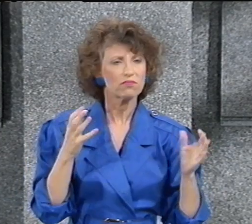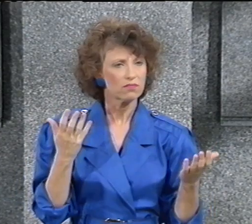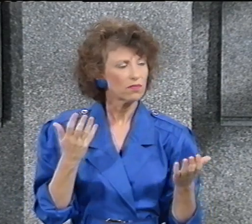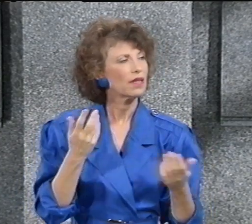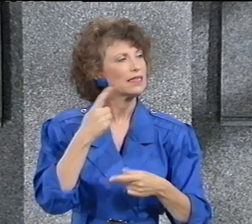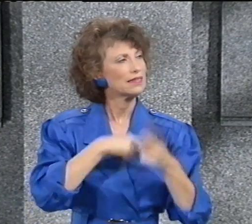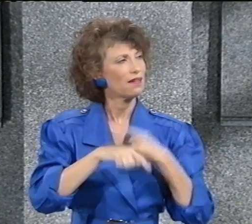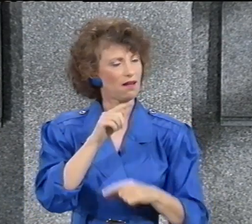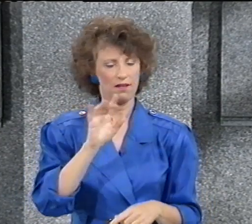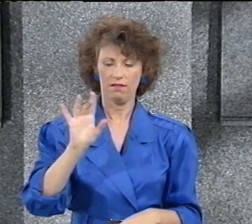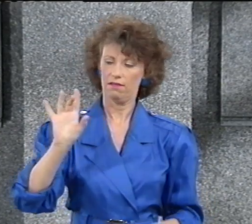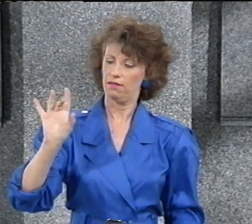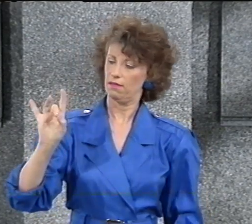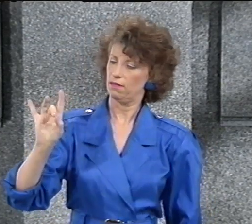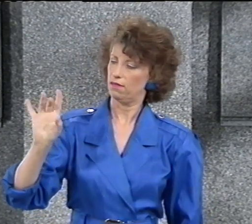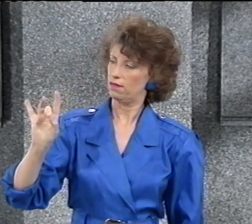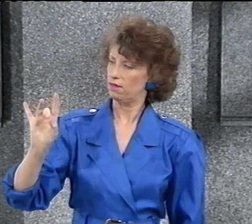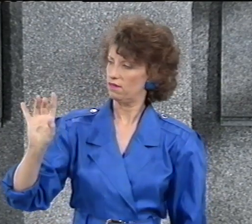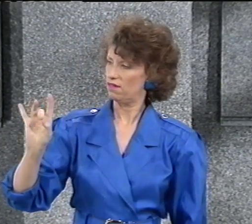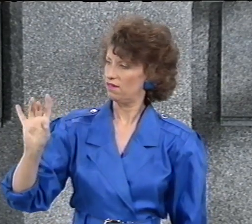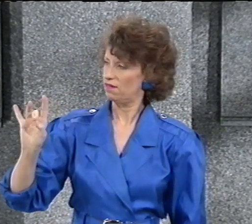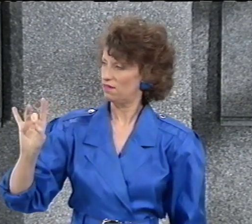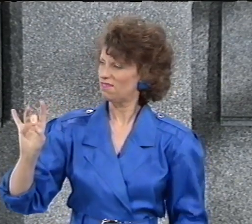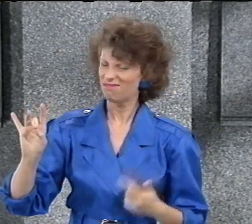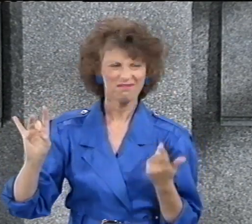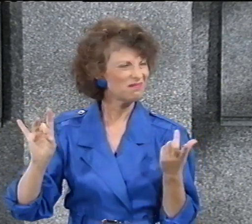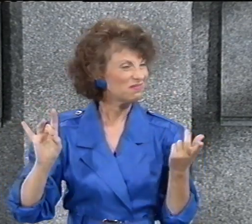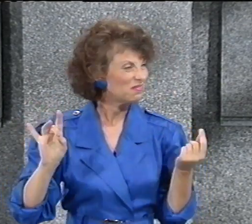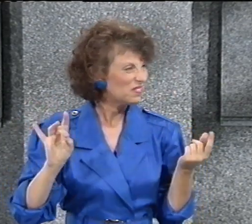number 8. Do you know what that means?